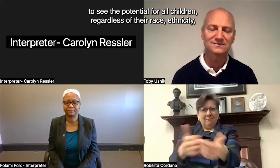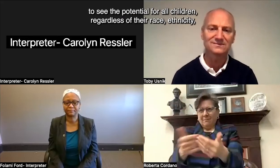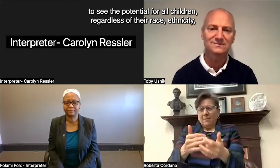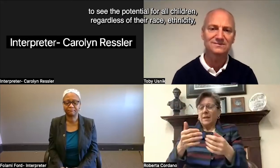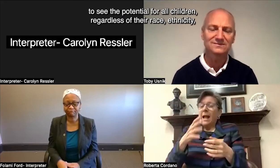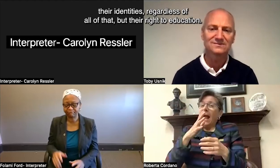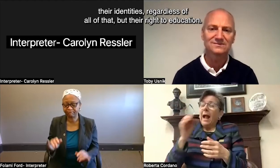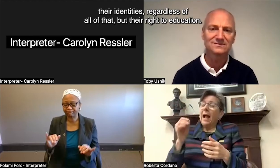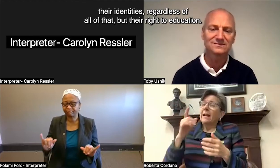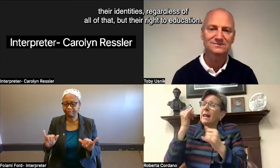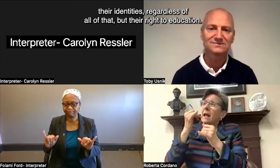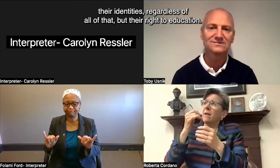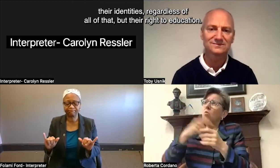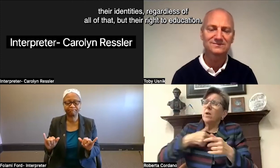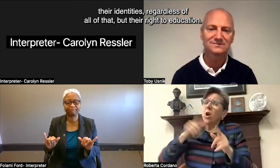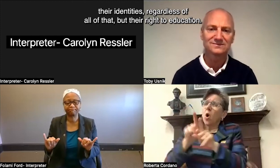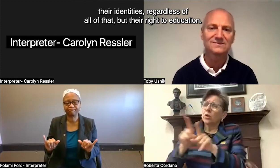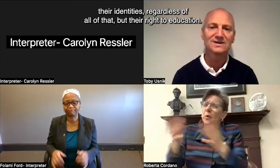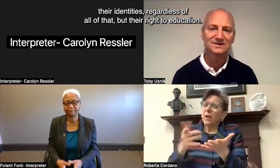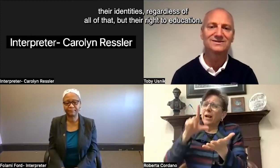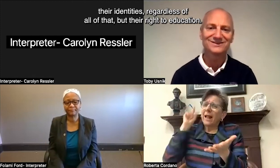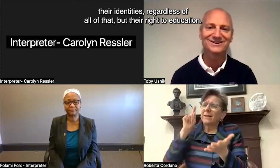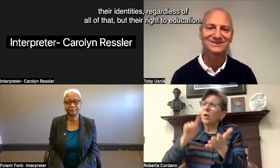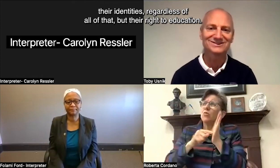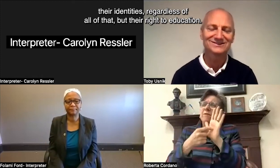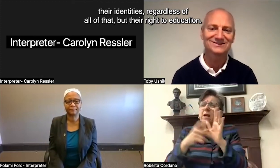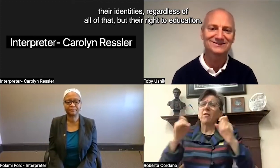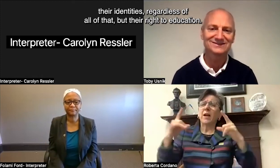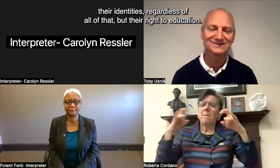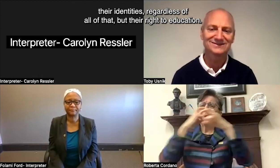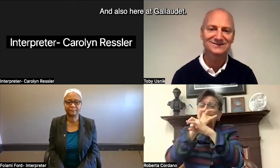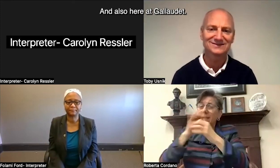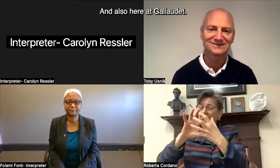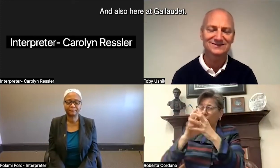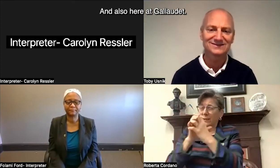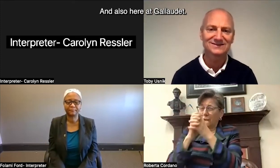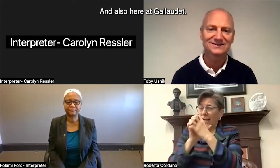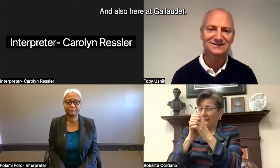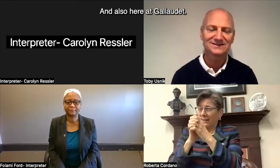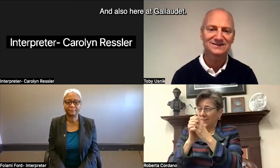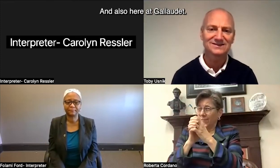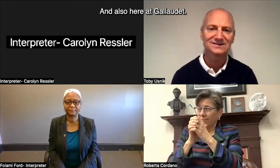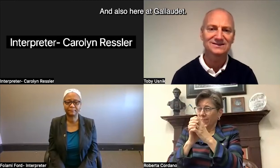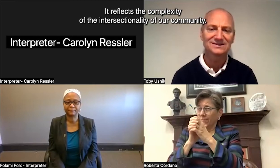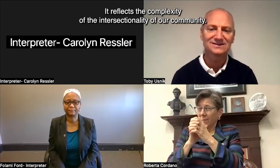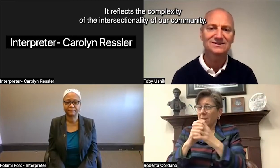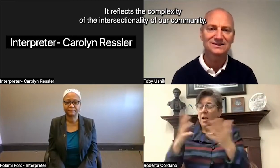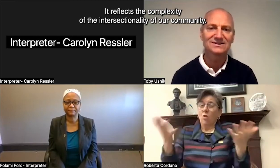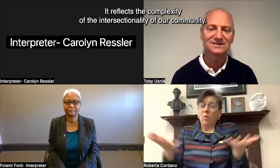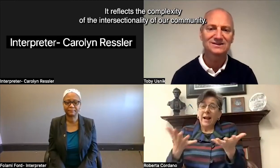identities, regardless of all of that, but their right to education. And also here at Gallaudet, it reflects the complexity of the